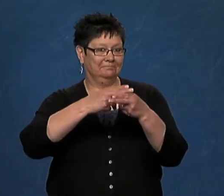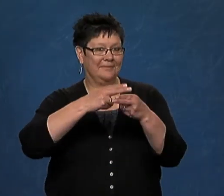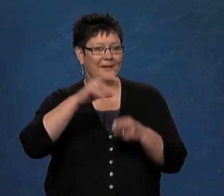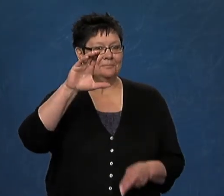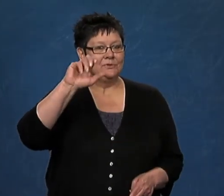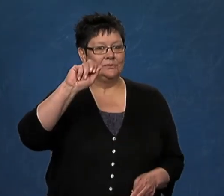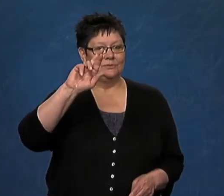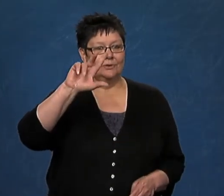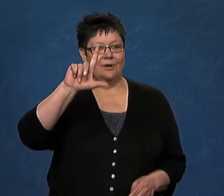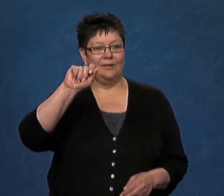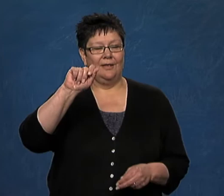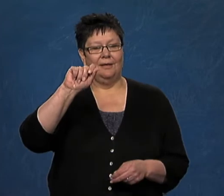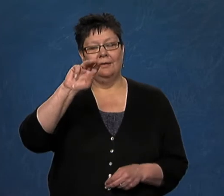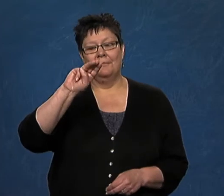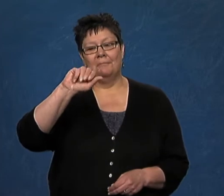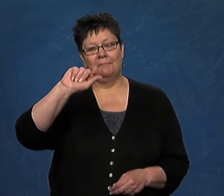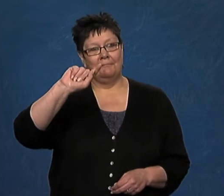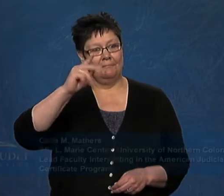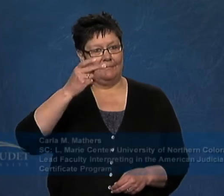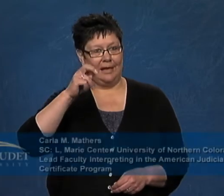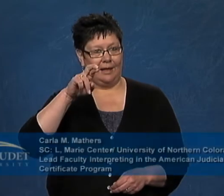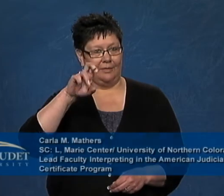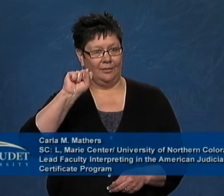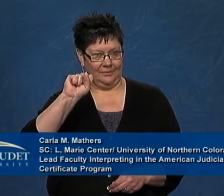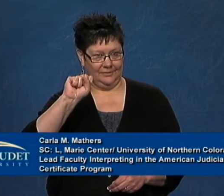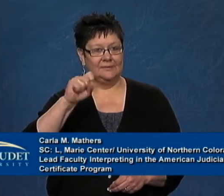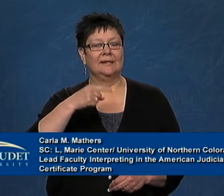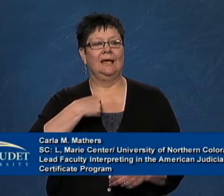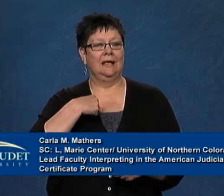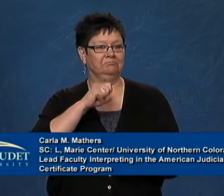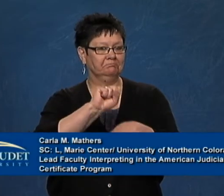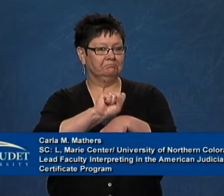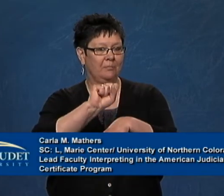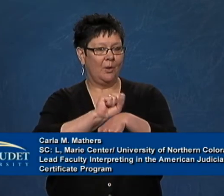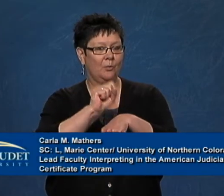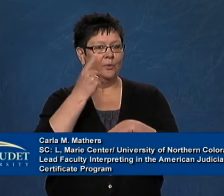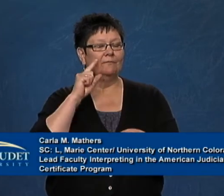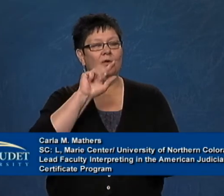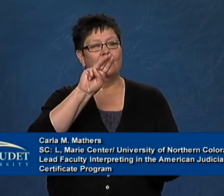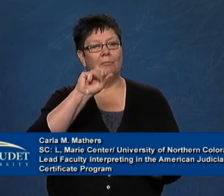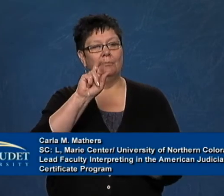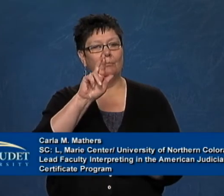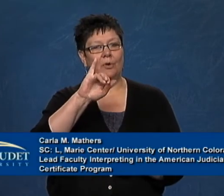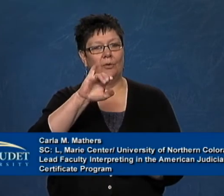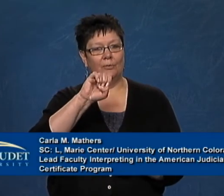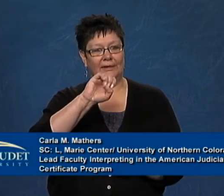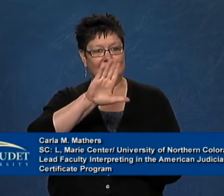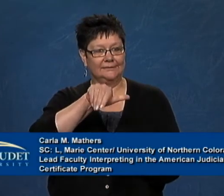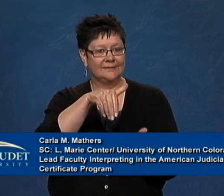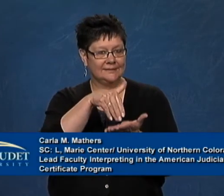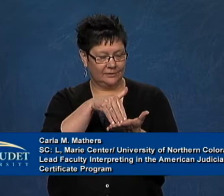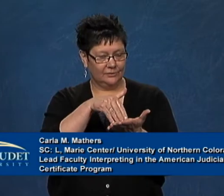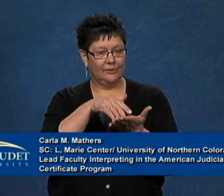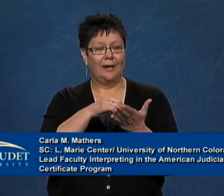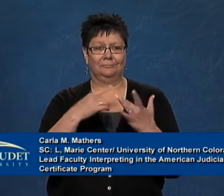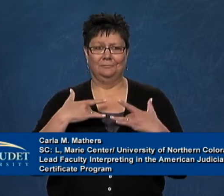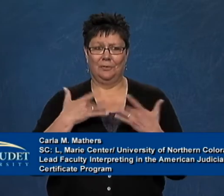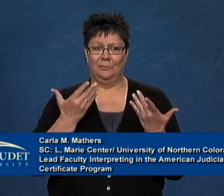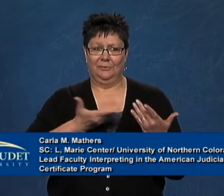Hello, I'm Carla Mathers, and I work for the Marie Center, and